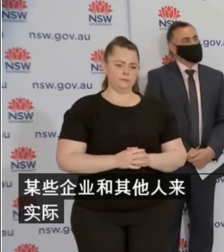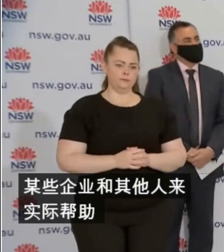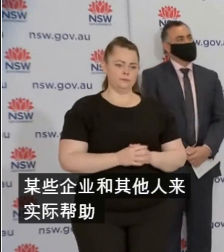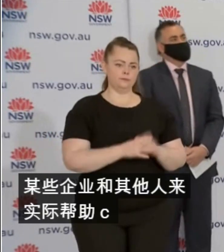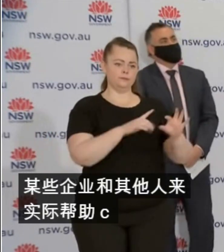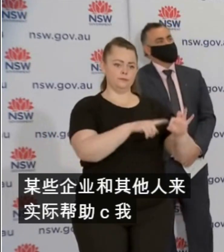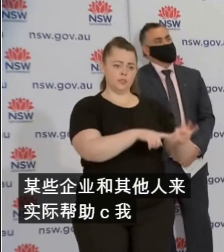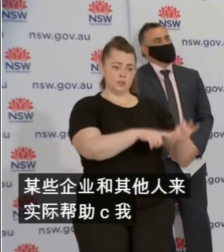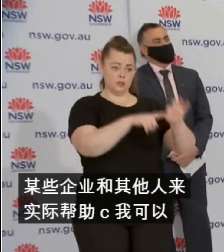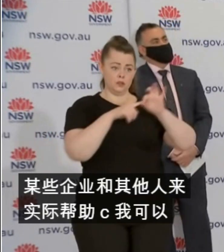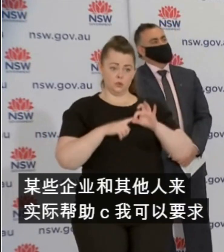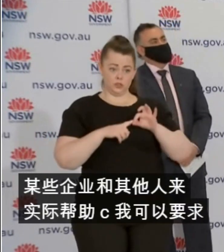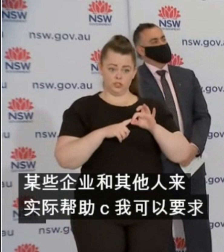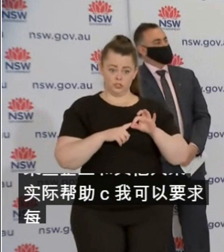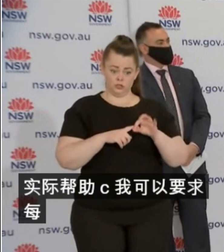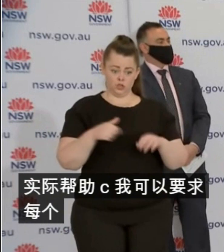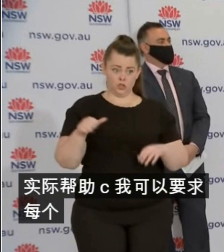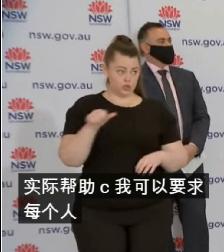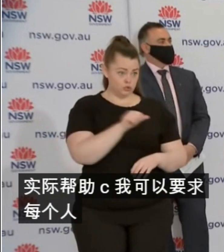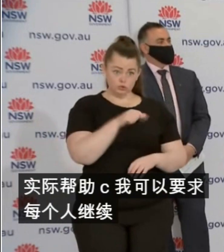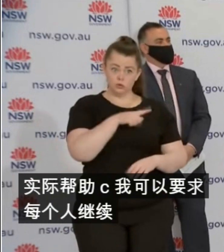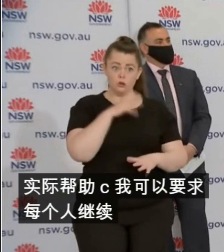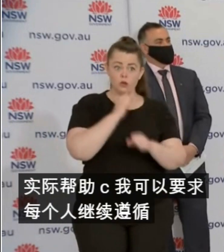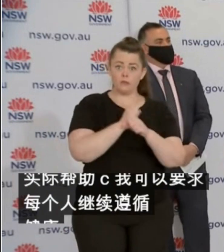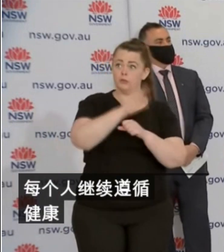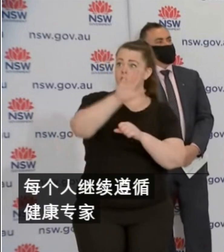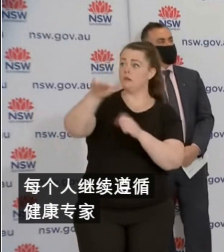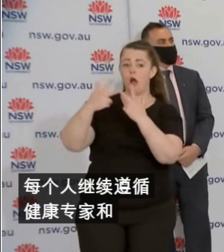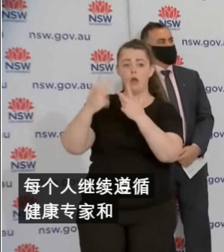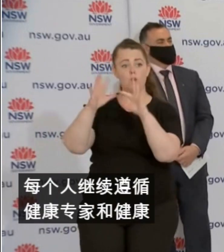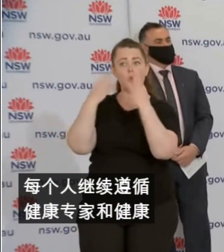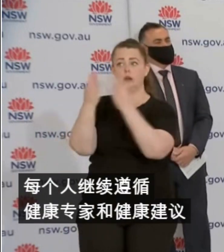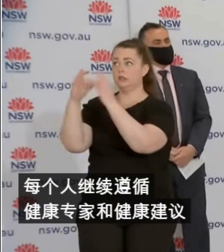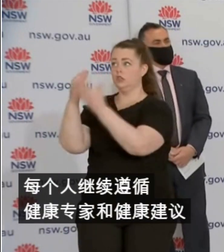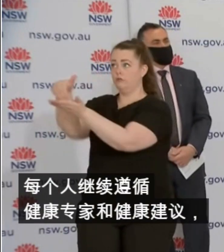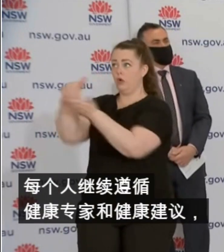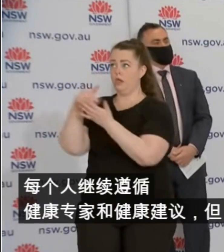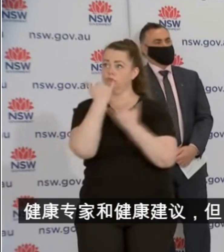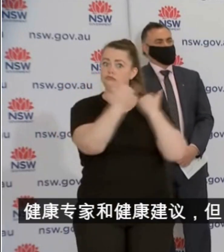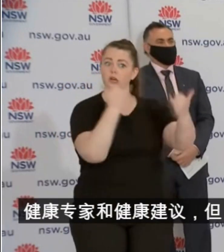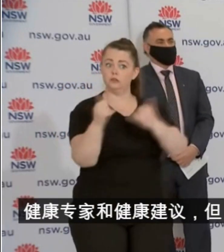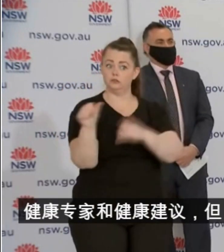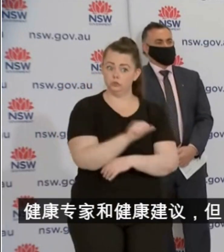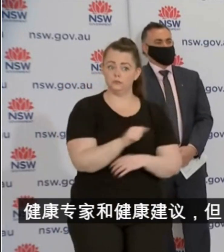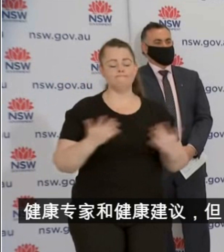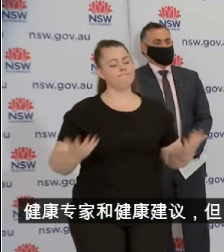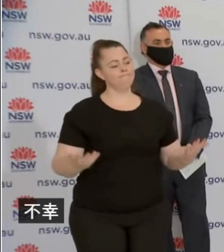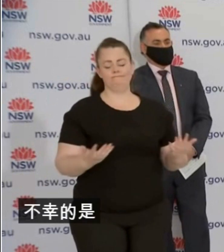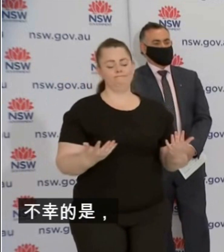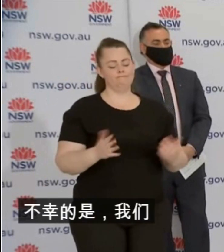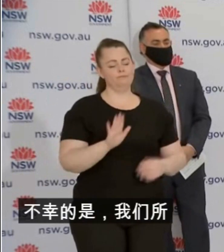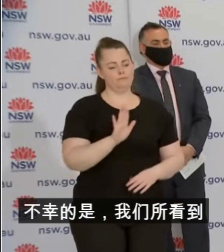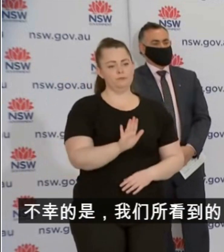to actually help out the contact tracers? Can I ask everybody to continue following the health experts and the health advice? But what we are seeing still